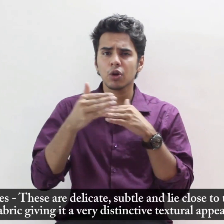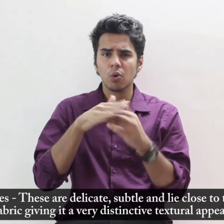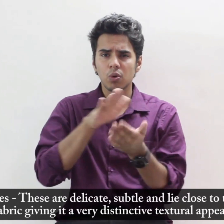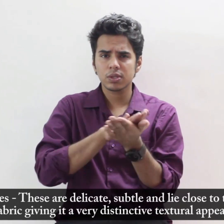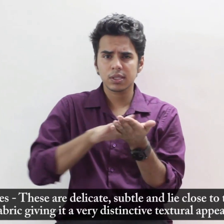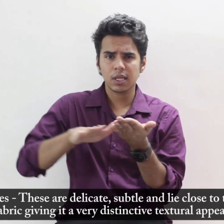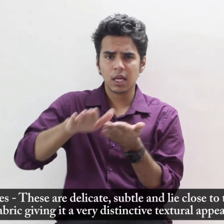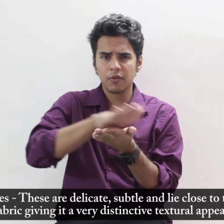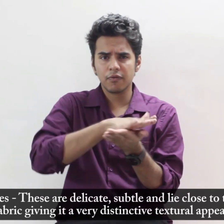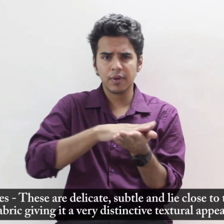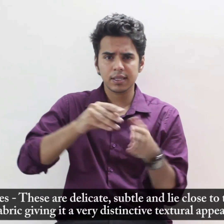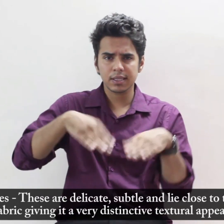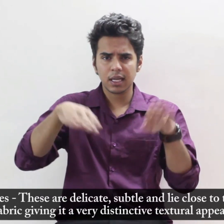distinctive textural appearance.